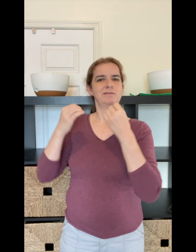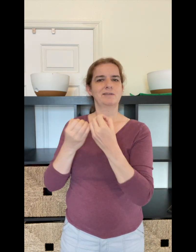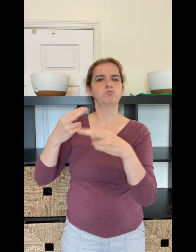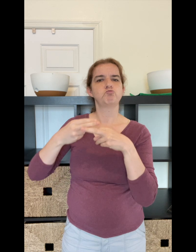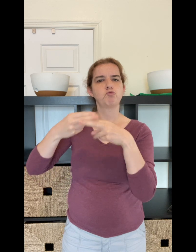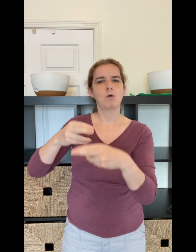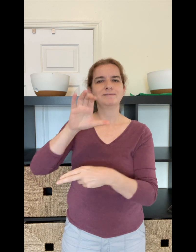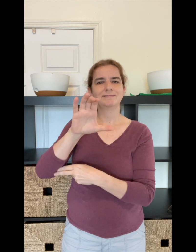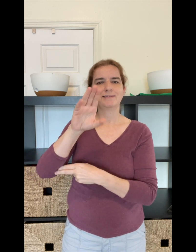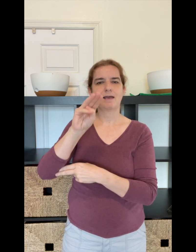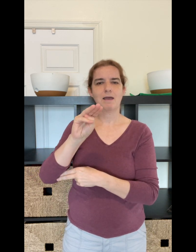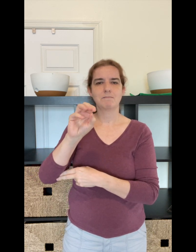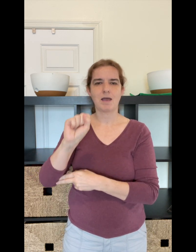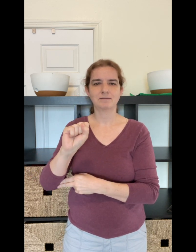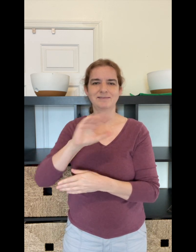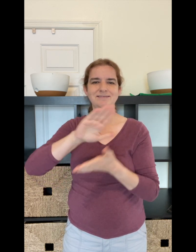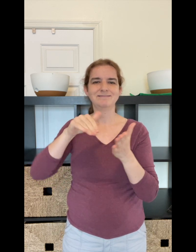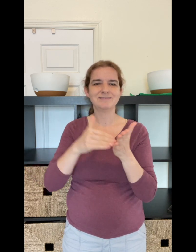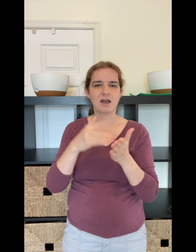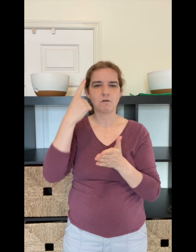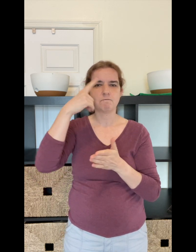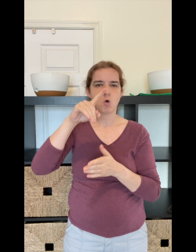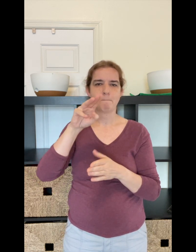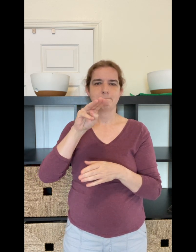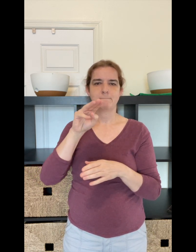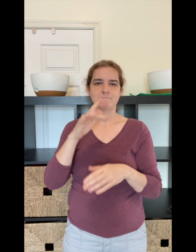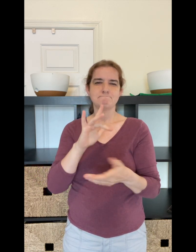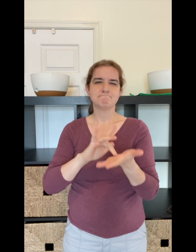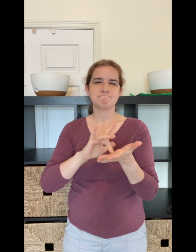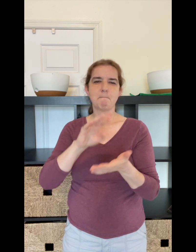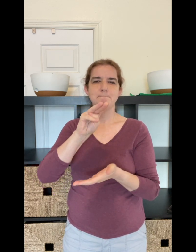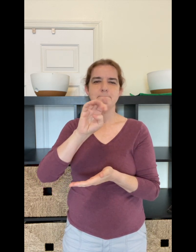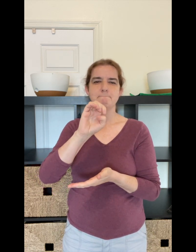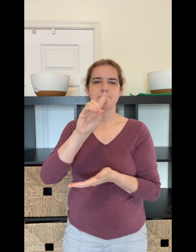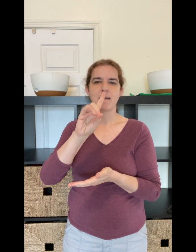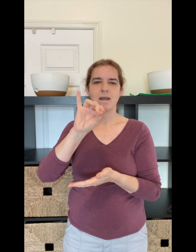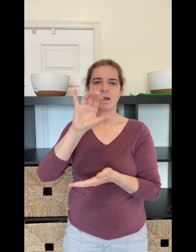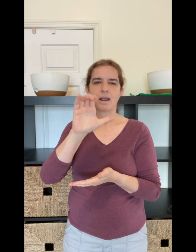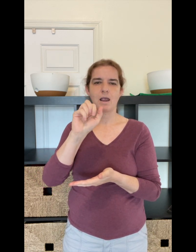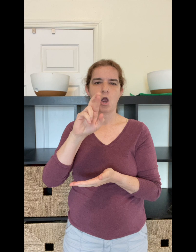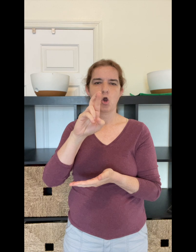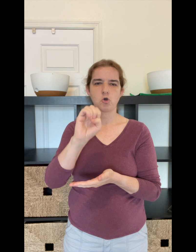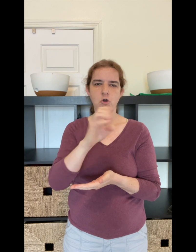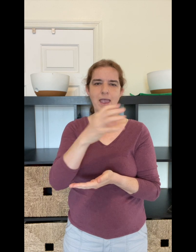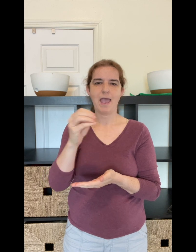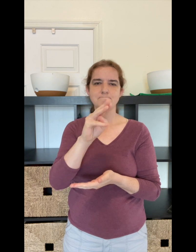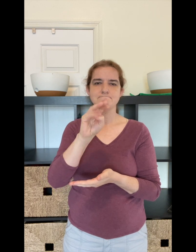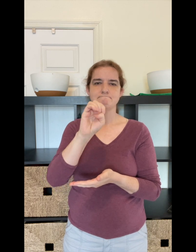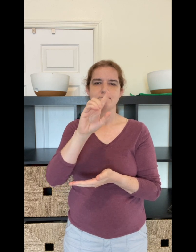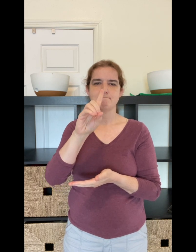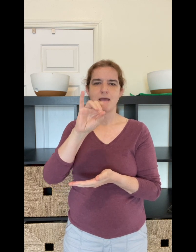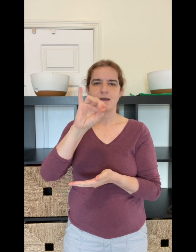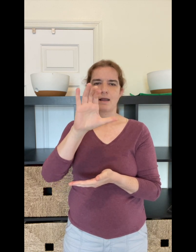their controlling organization is called CMS, that's Center for Medicare and